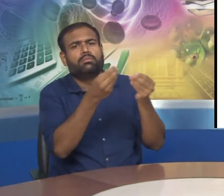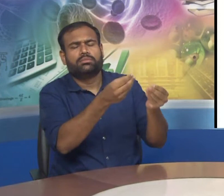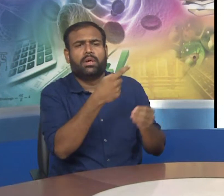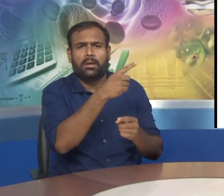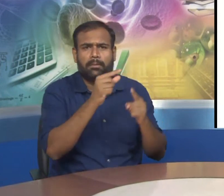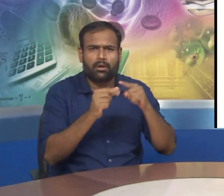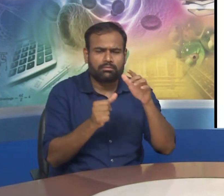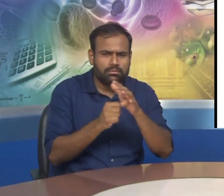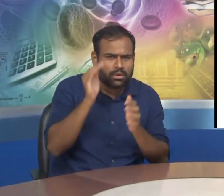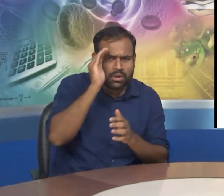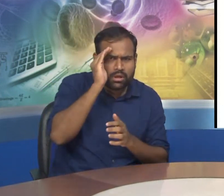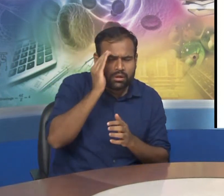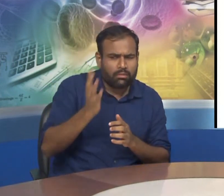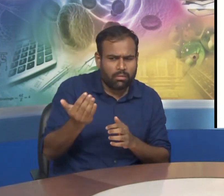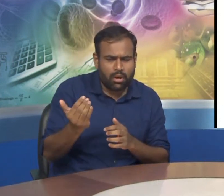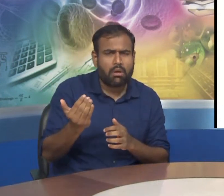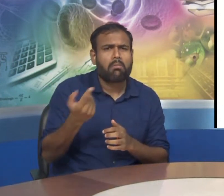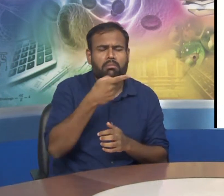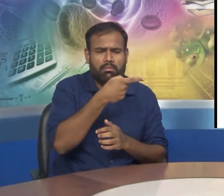President, he may or may not accept it.